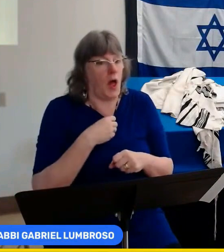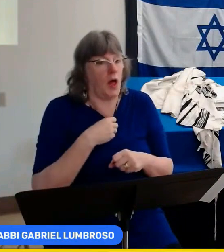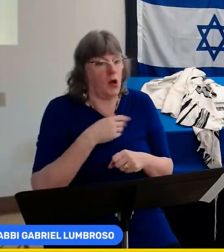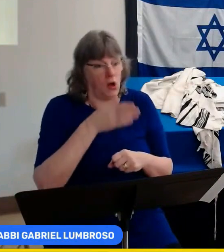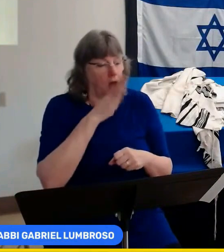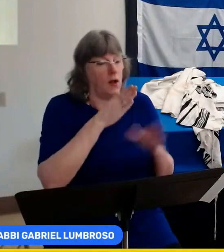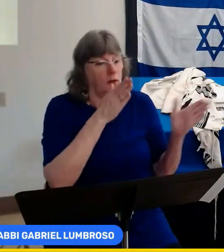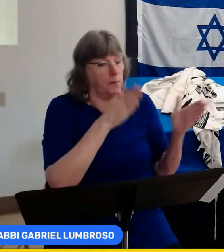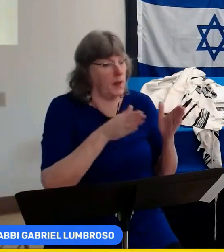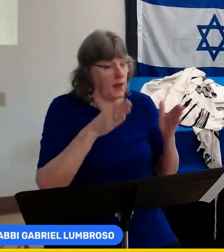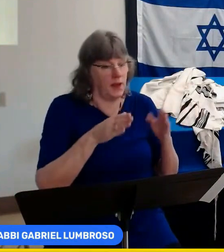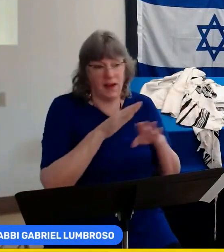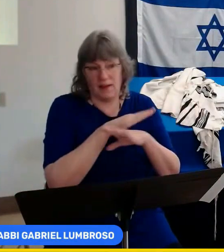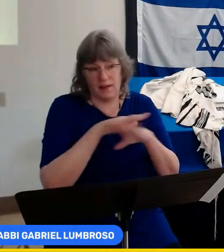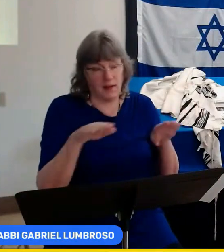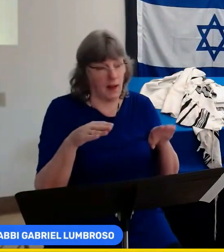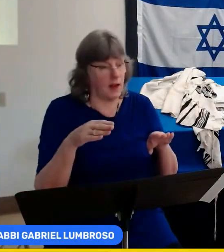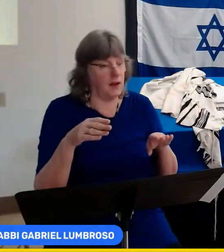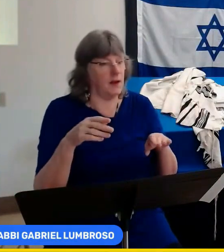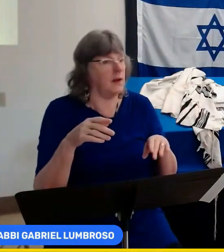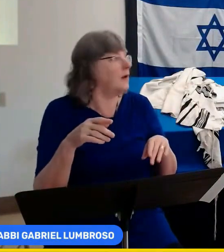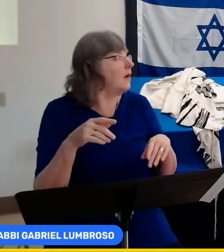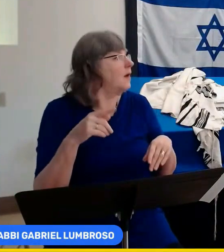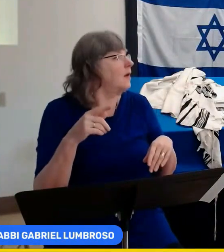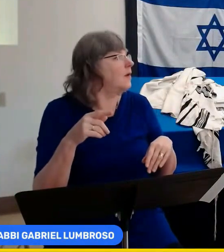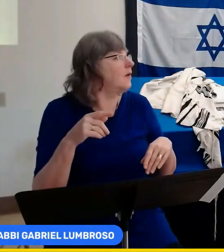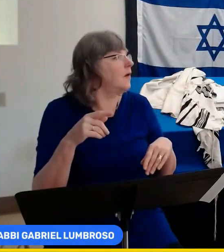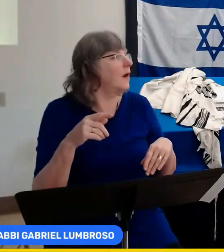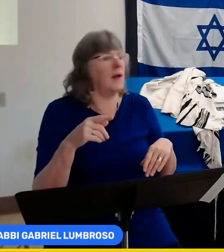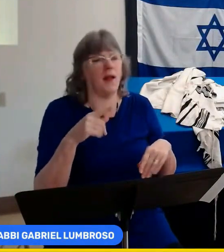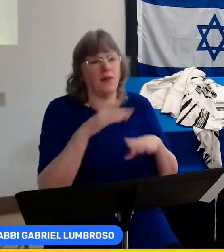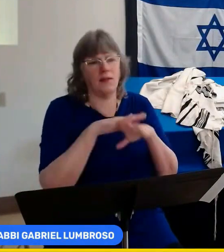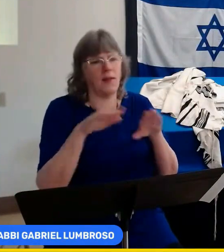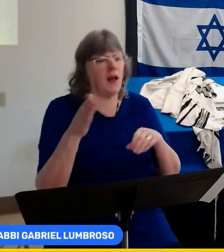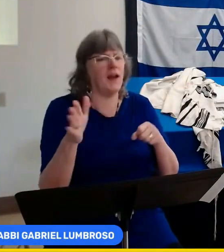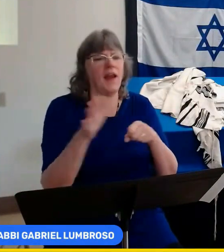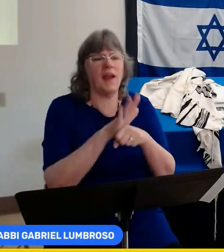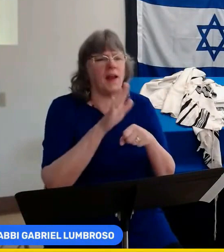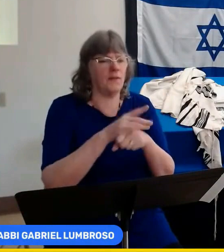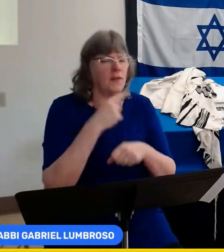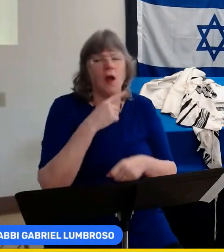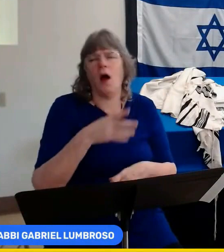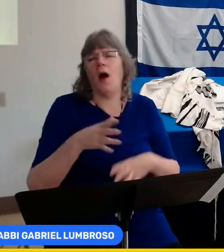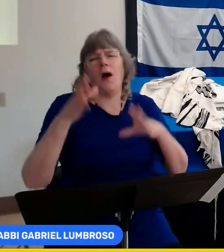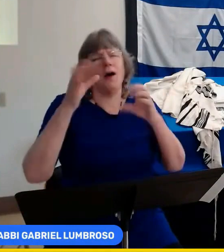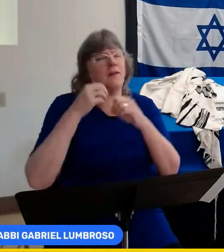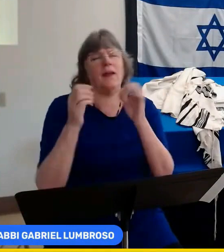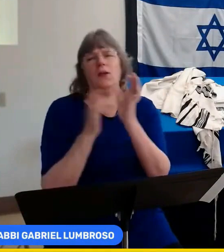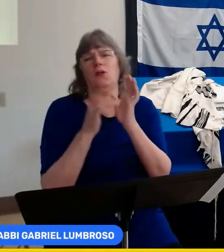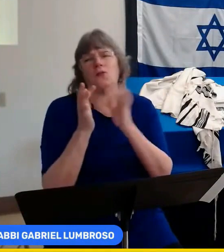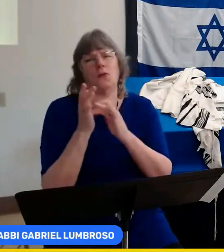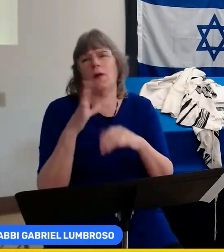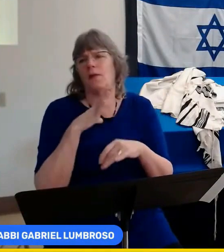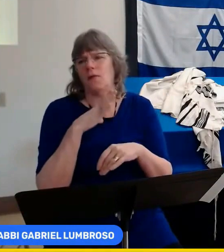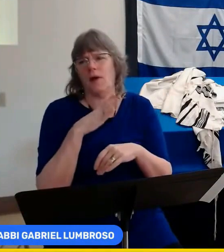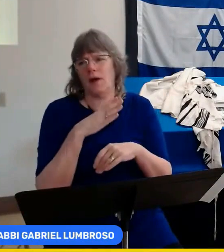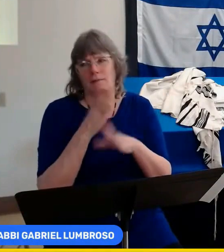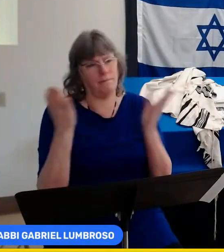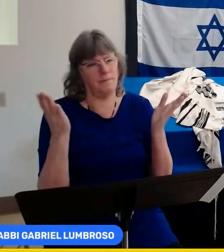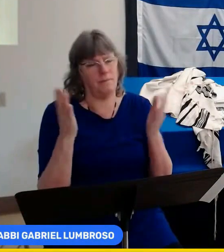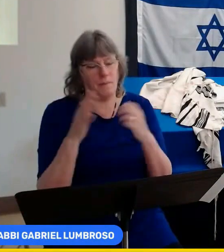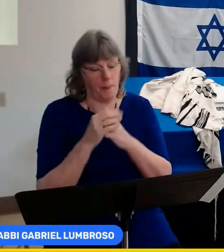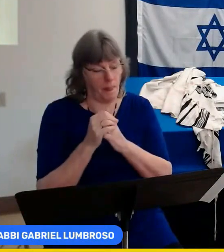The message is not just, hey, take Yeshua, be saved and live your life. You don't go to hell